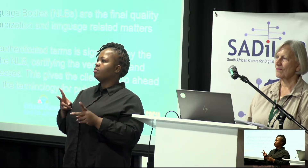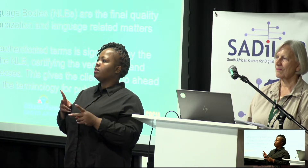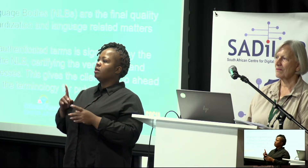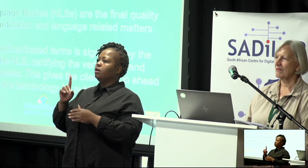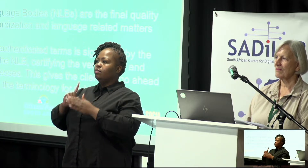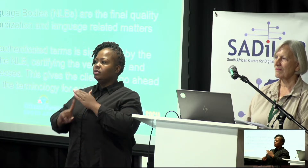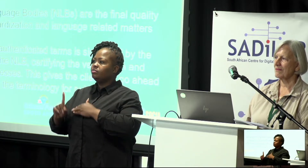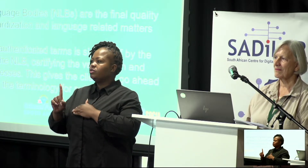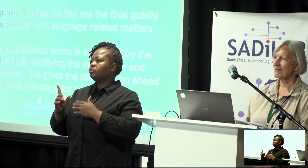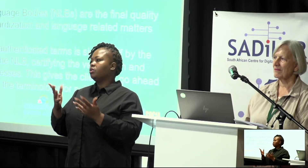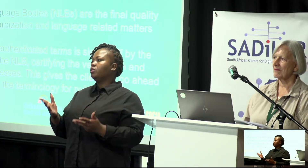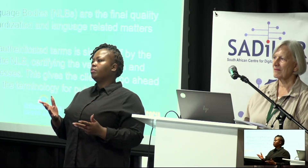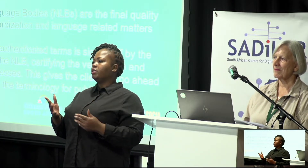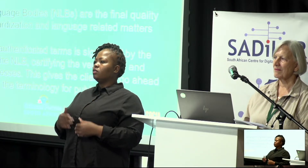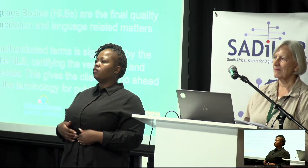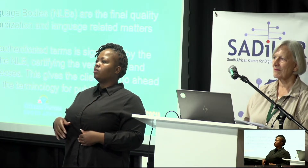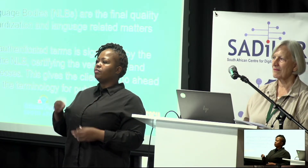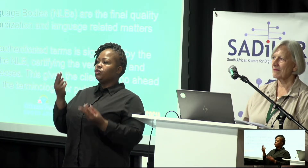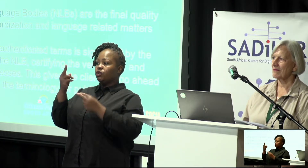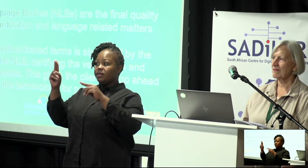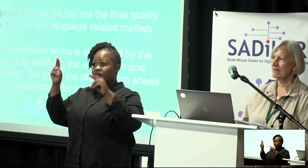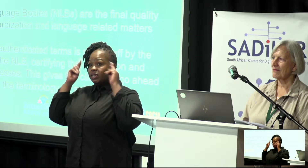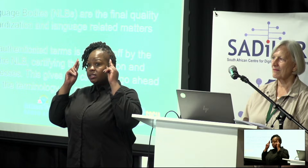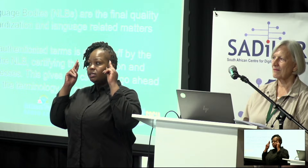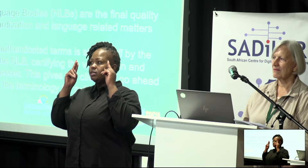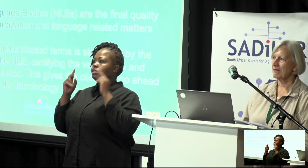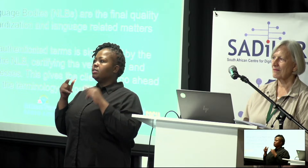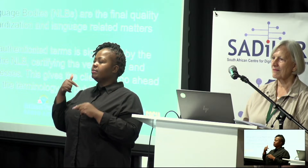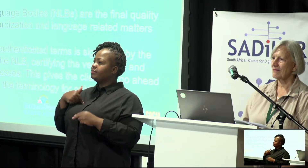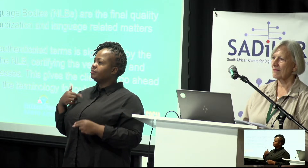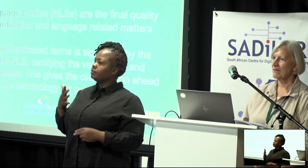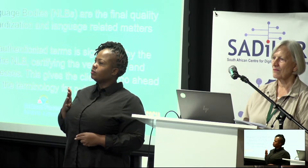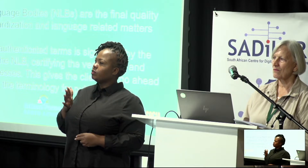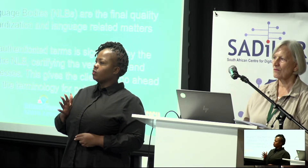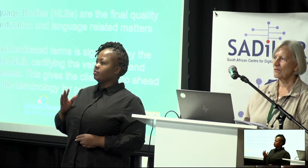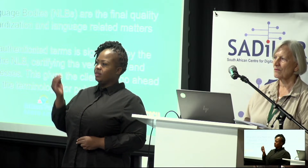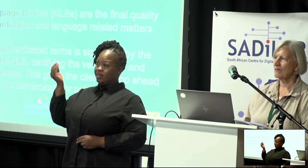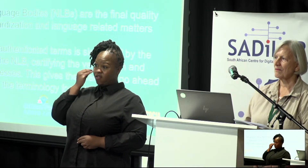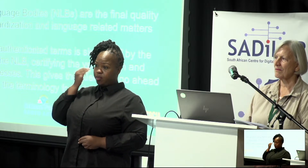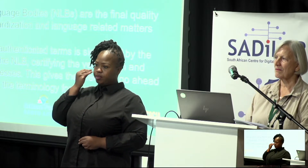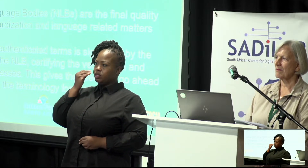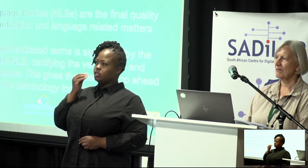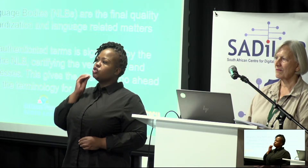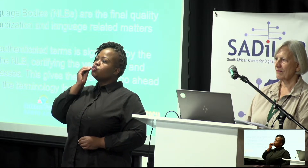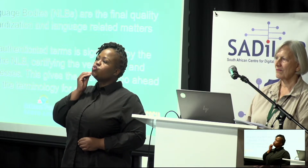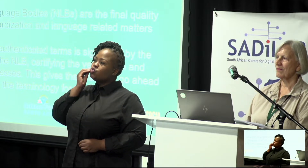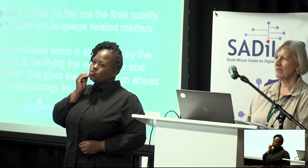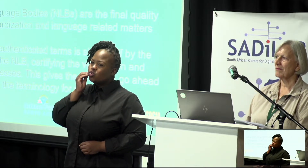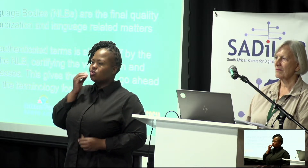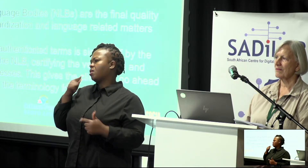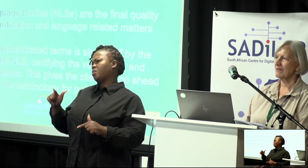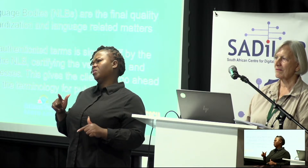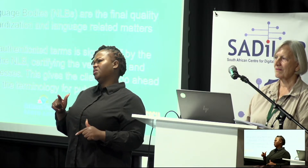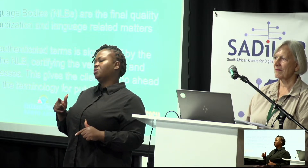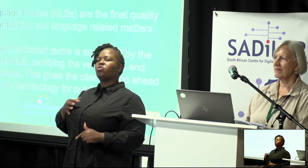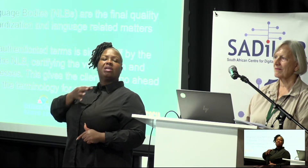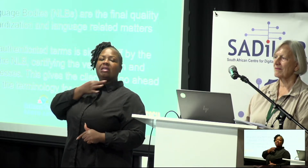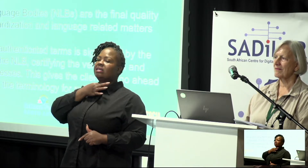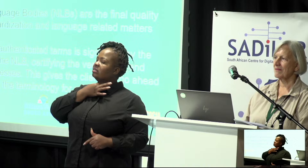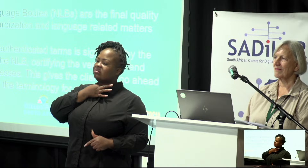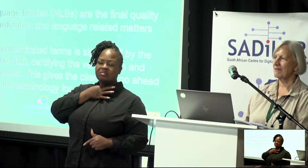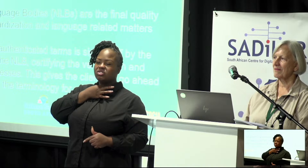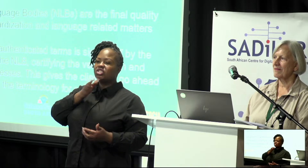to repositories from varsities, and I want information in Sesotho, not